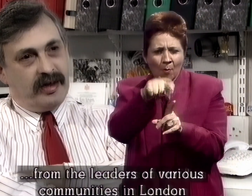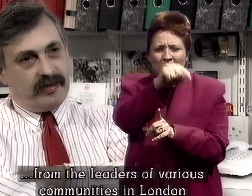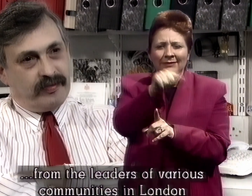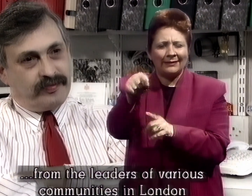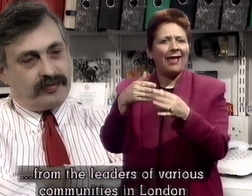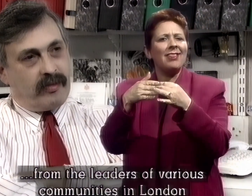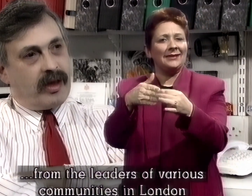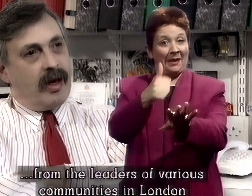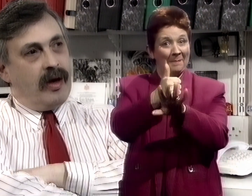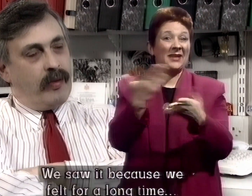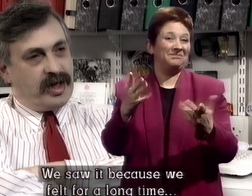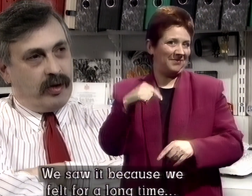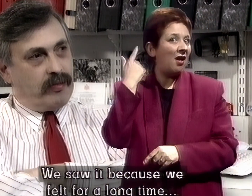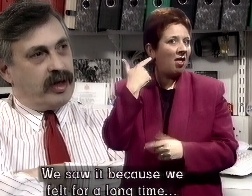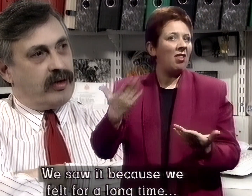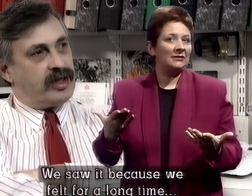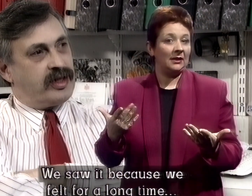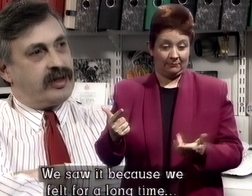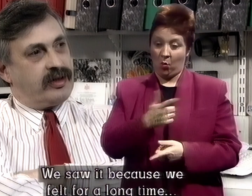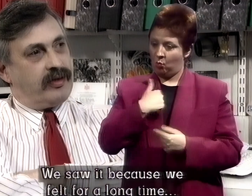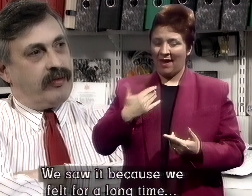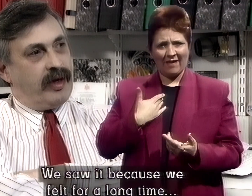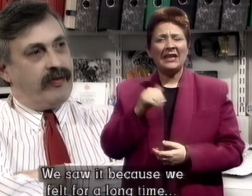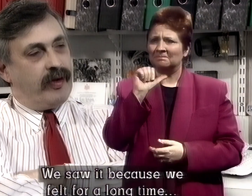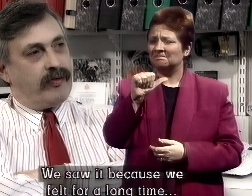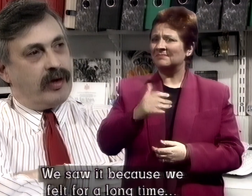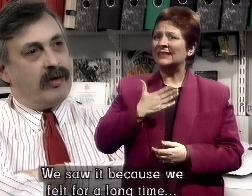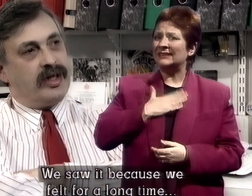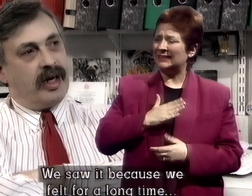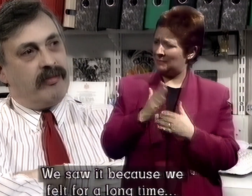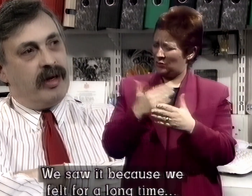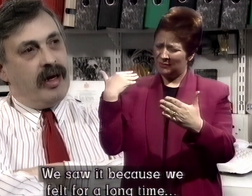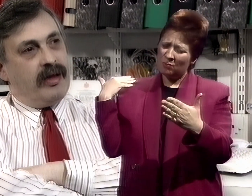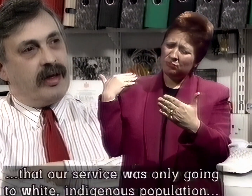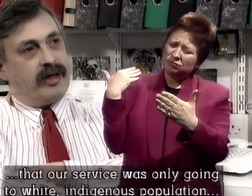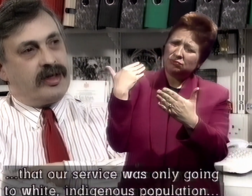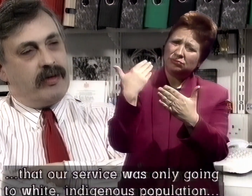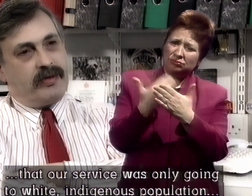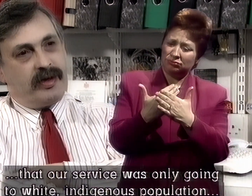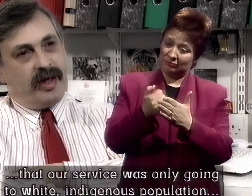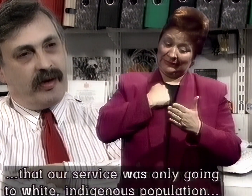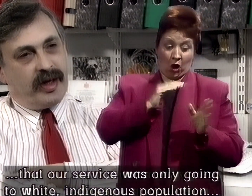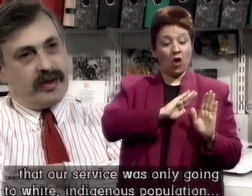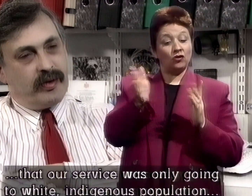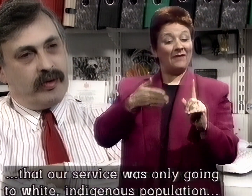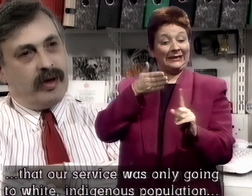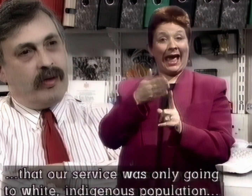London. We saw it because we felt for a long time that our service was only going to